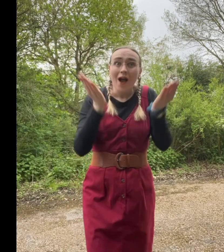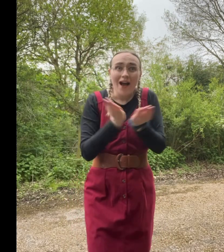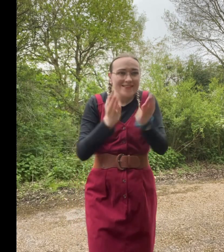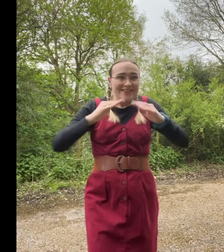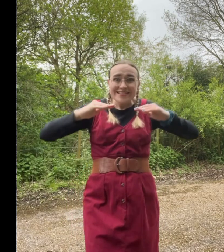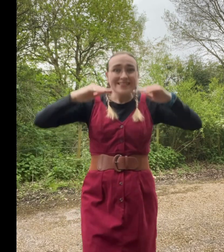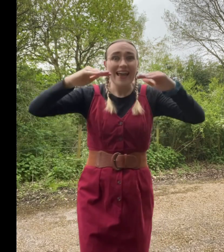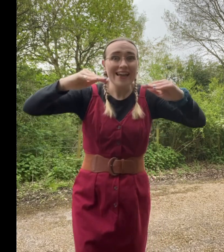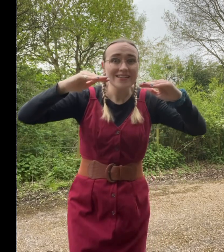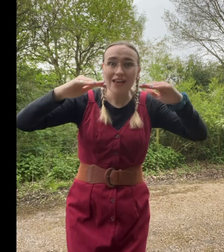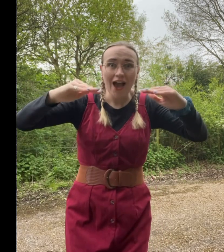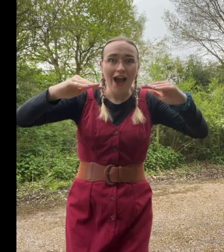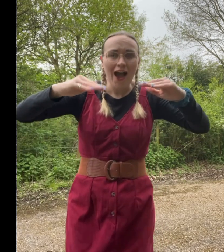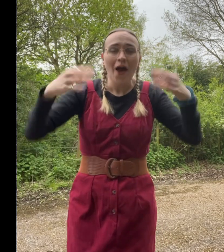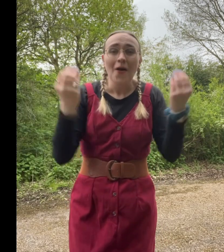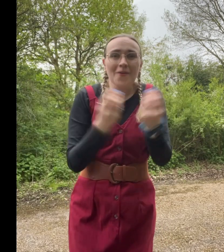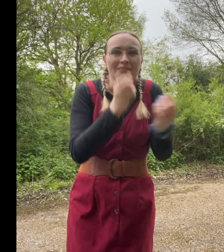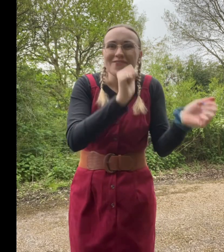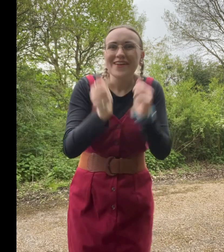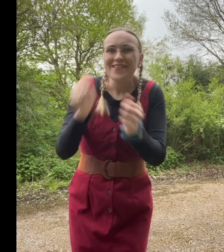stage, with rhythm that flows.